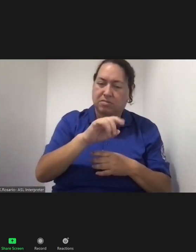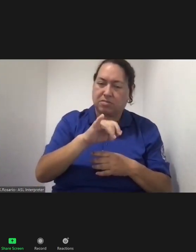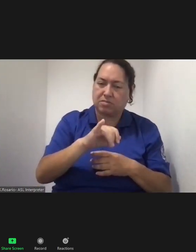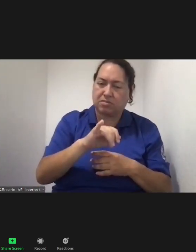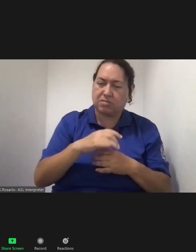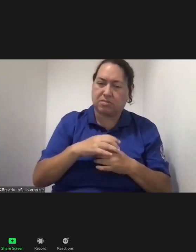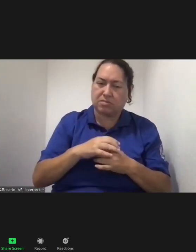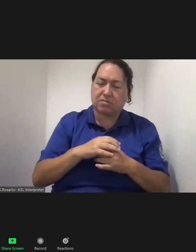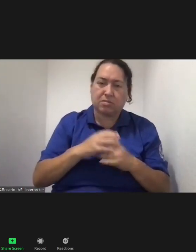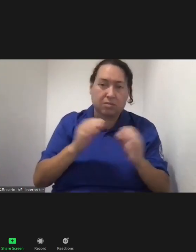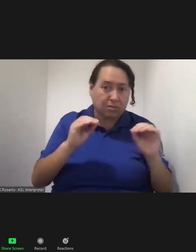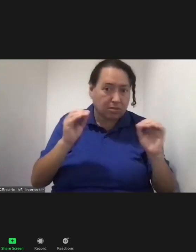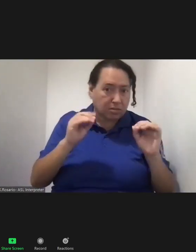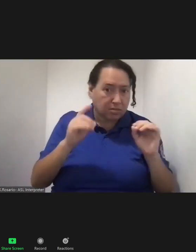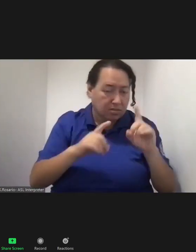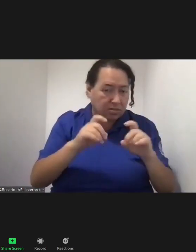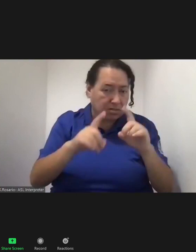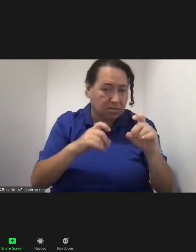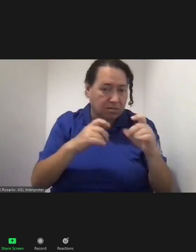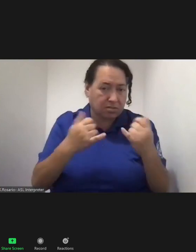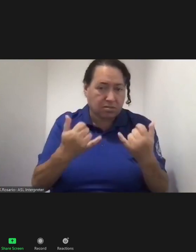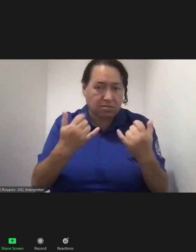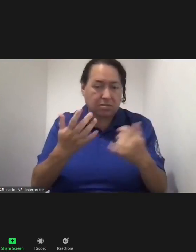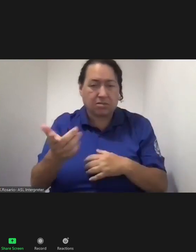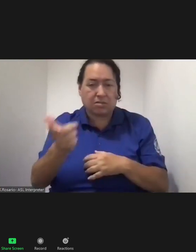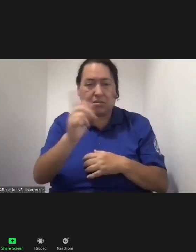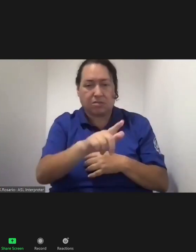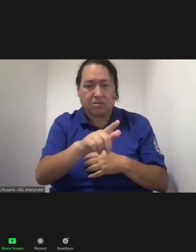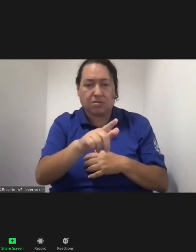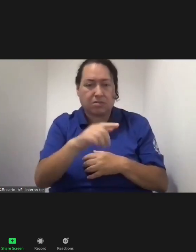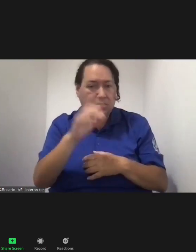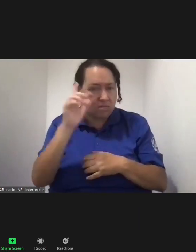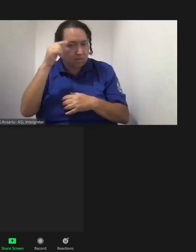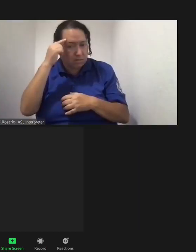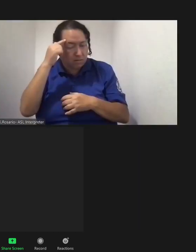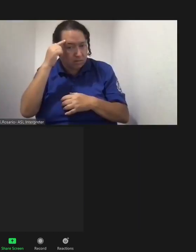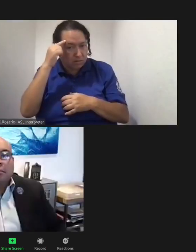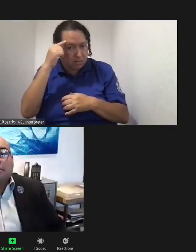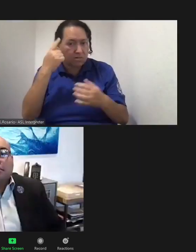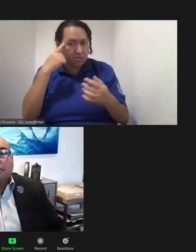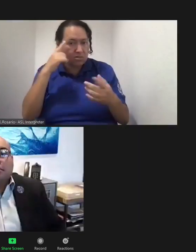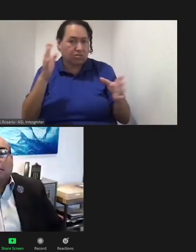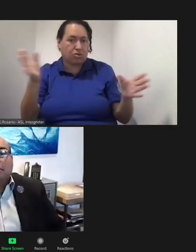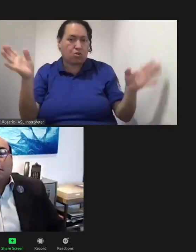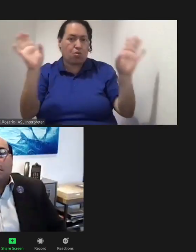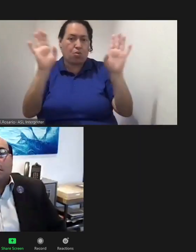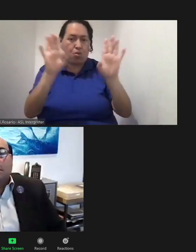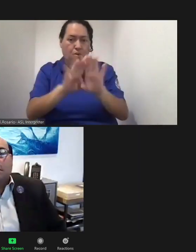If there are no more questions, I'd like to give it back to Governor Leon Guerrero for closing remarks.